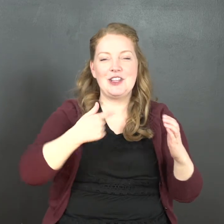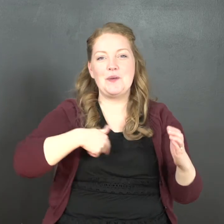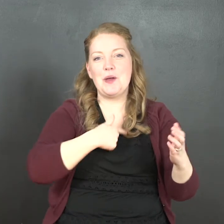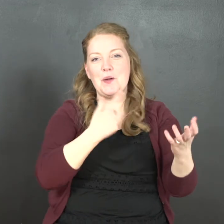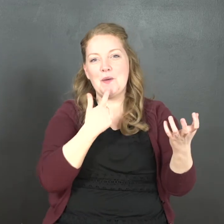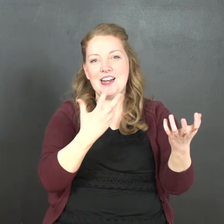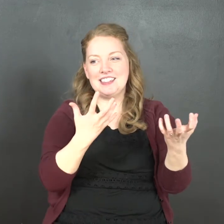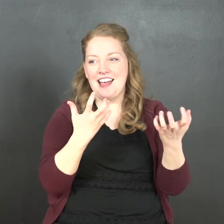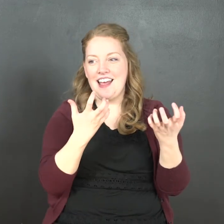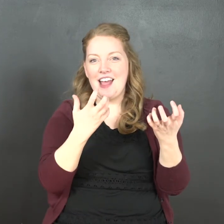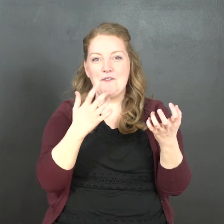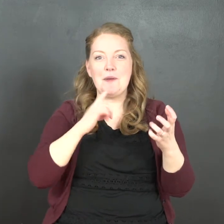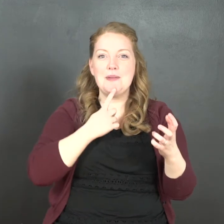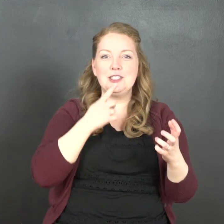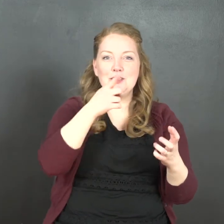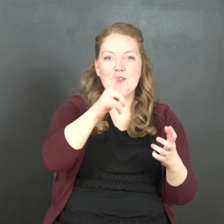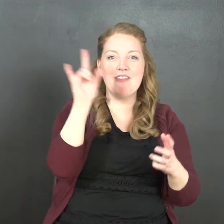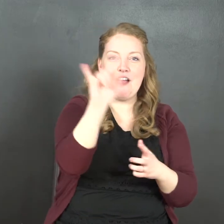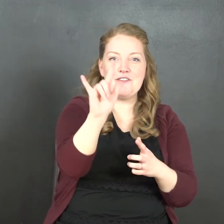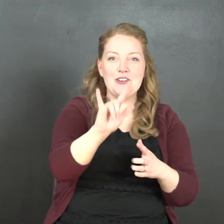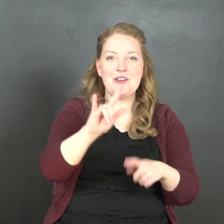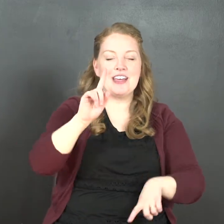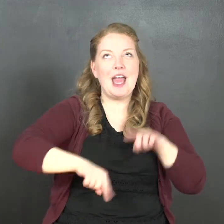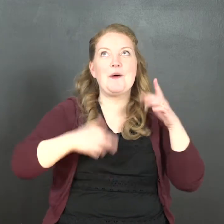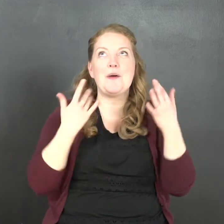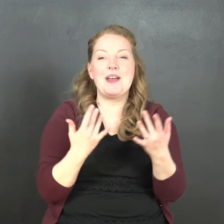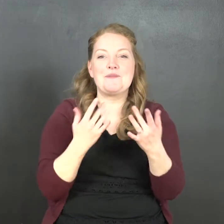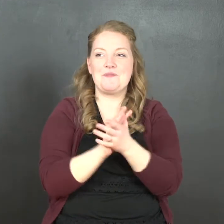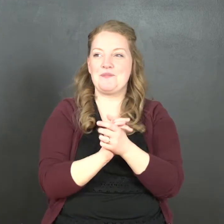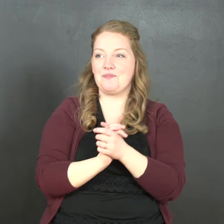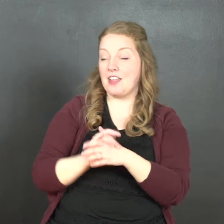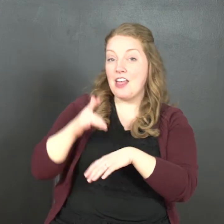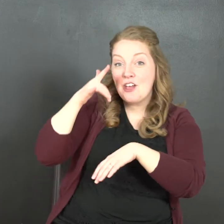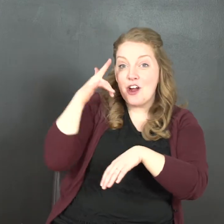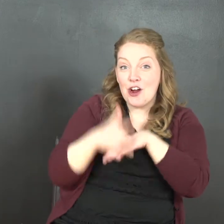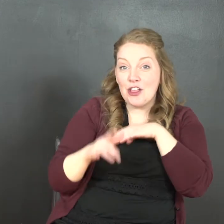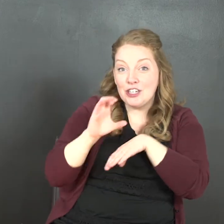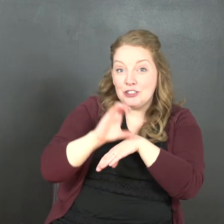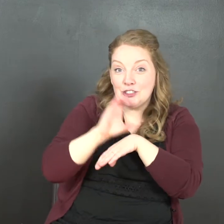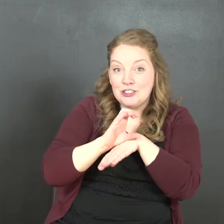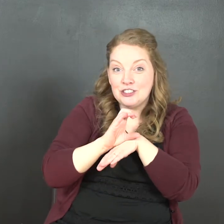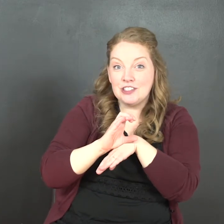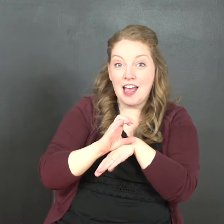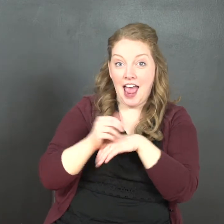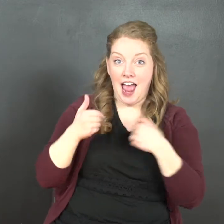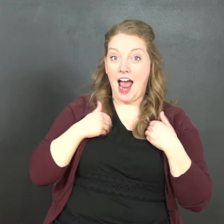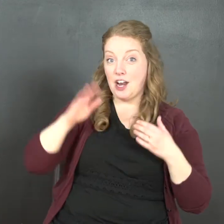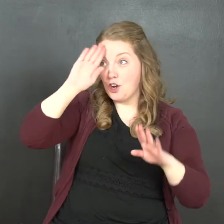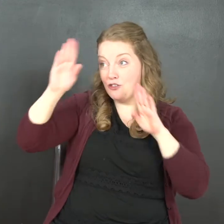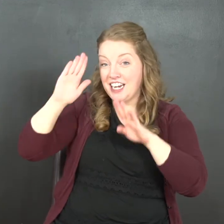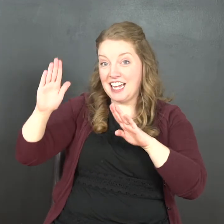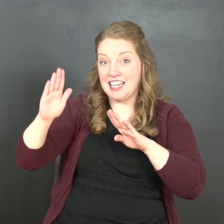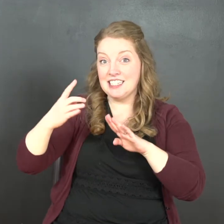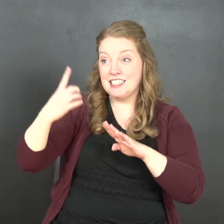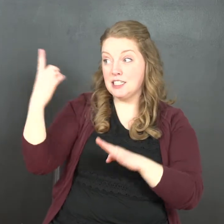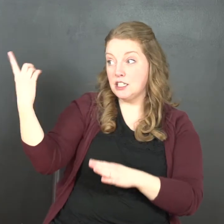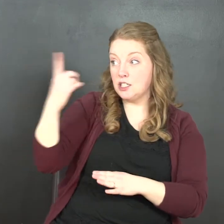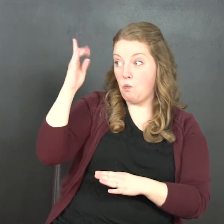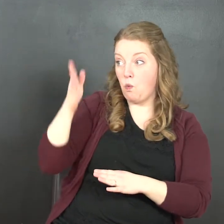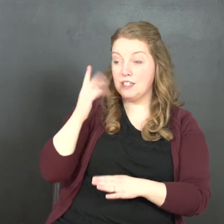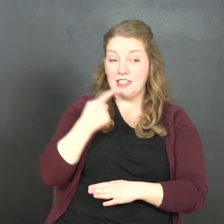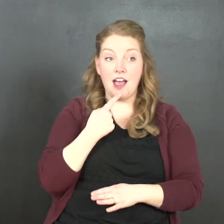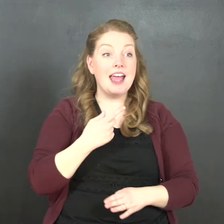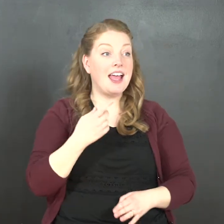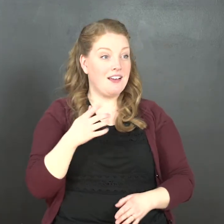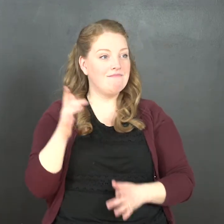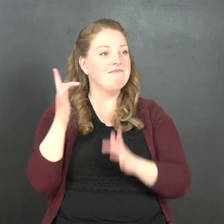that we miss you. We can't wait to be back together in person. In the early church, they had a greeting. Somebody would say, "He is risen." And the response